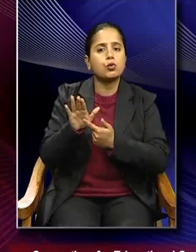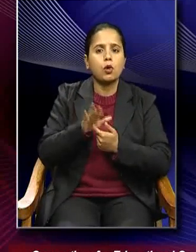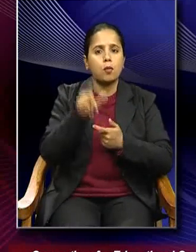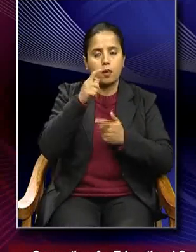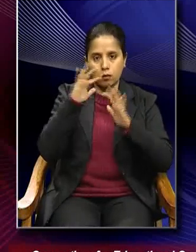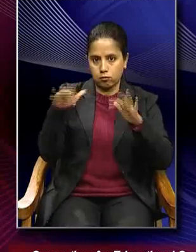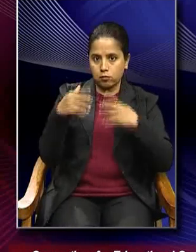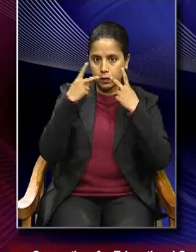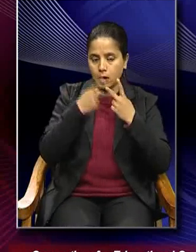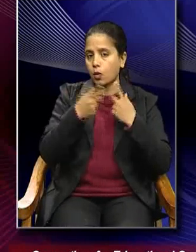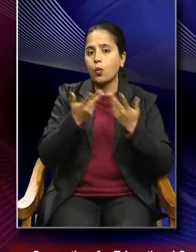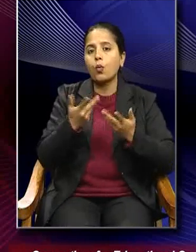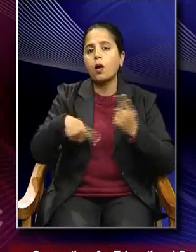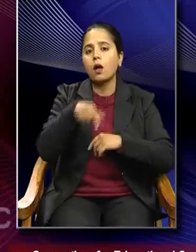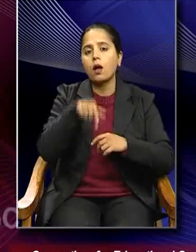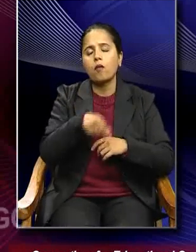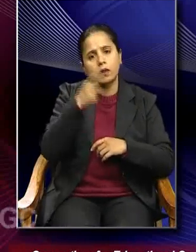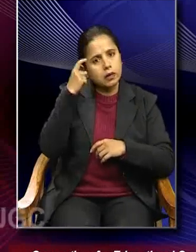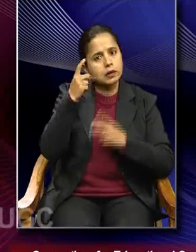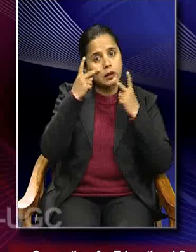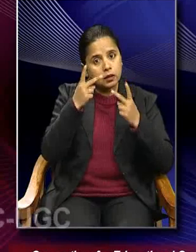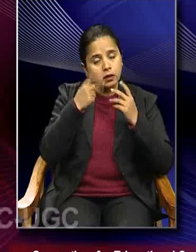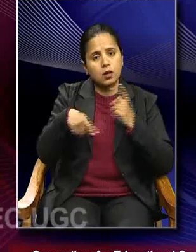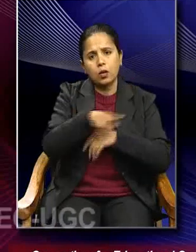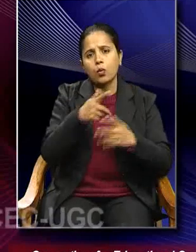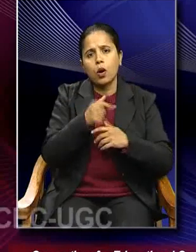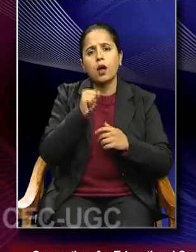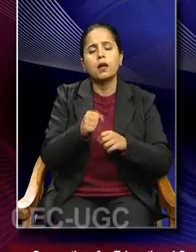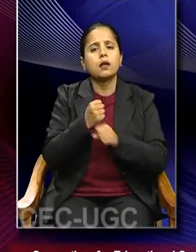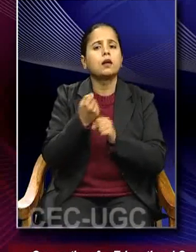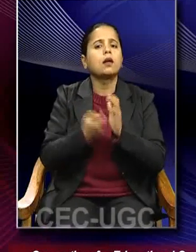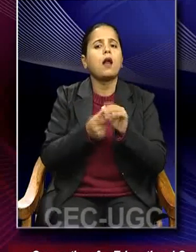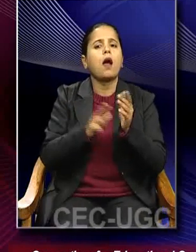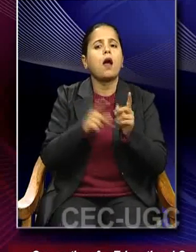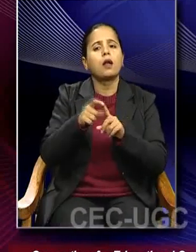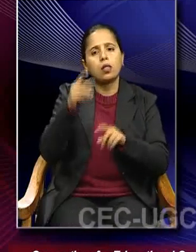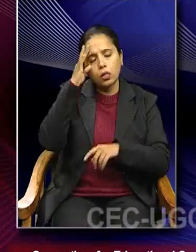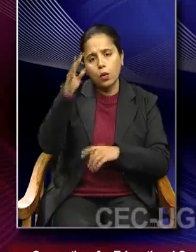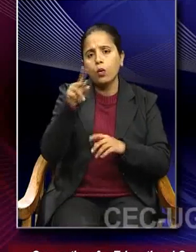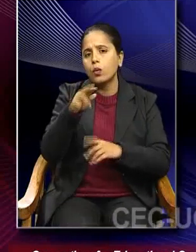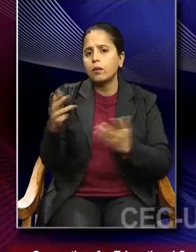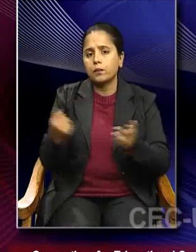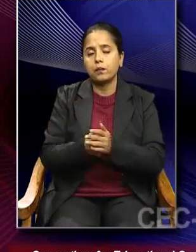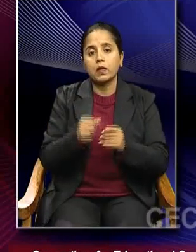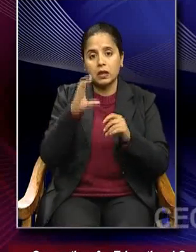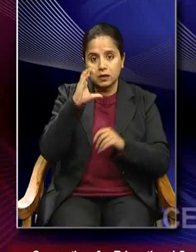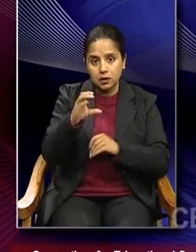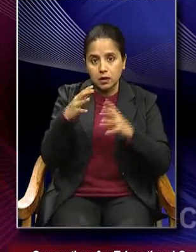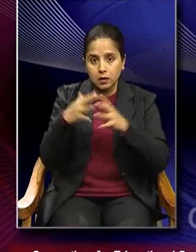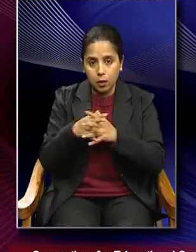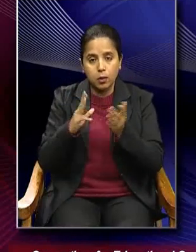to what he kind of considers what was grand theory. For C. Wright